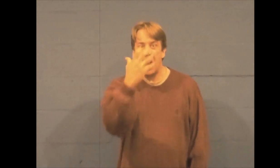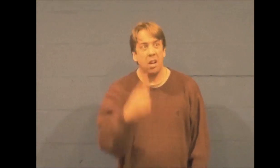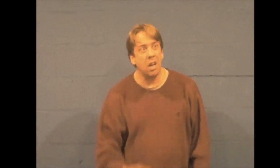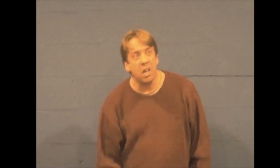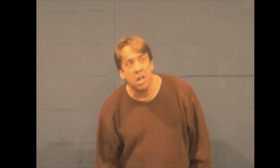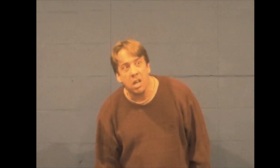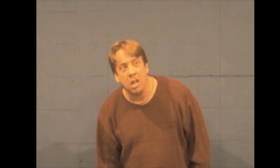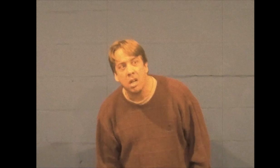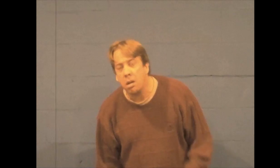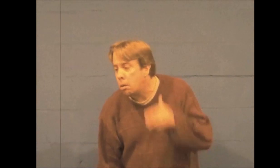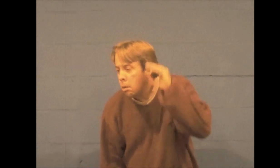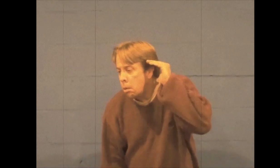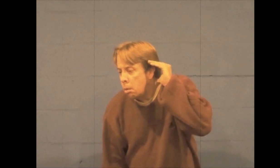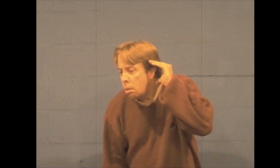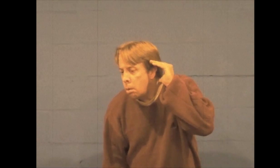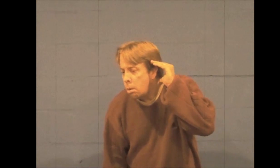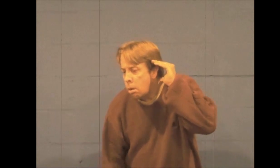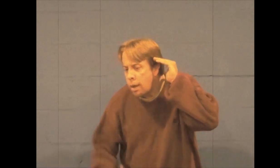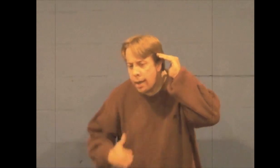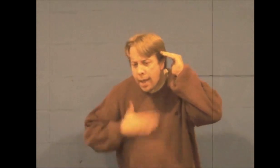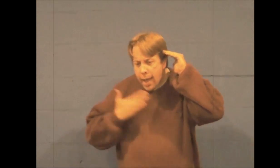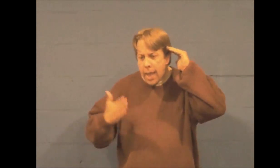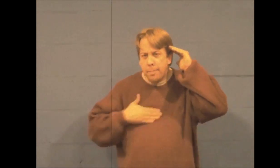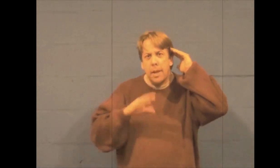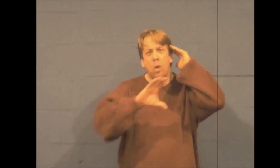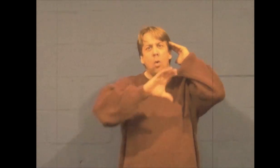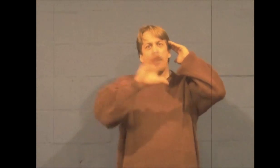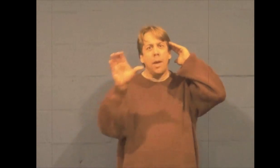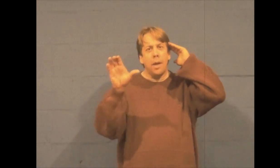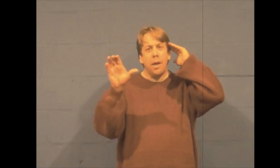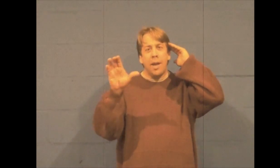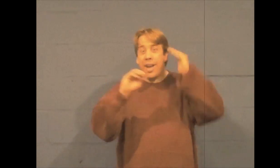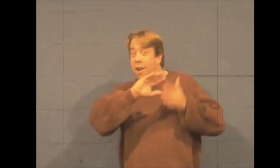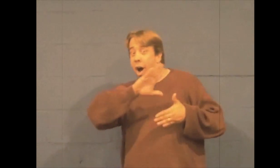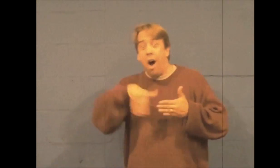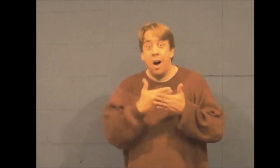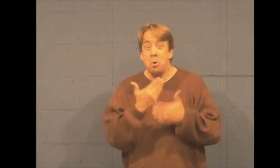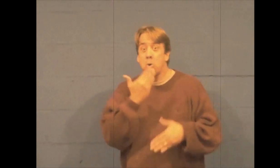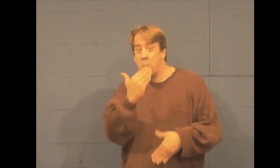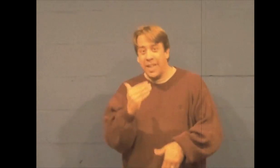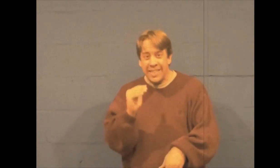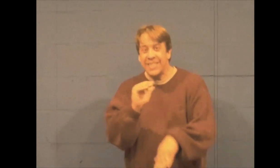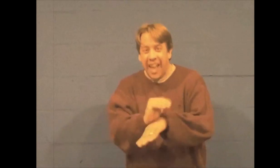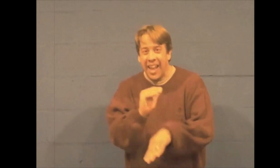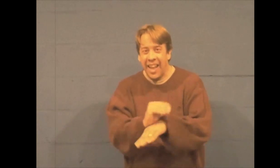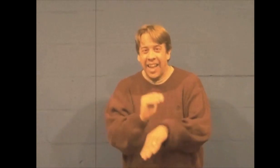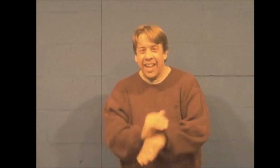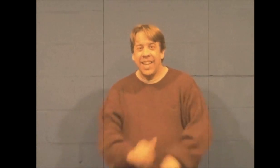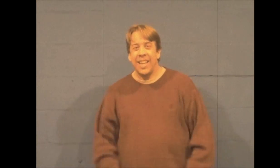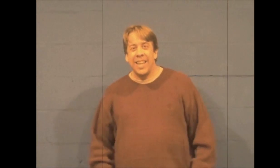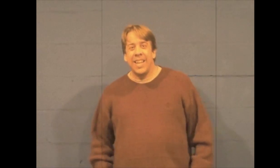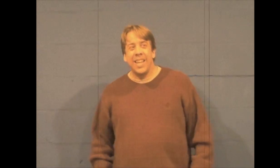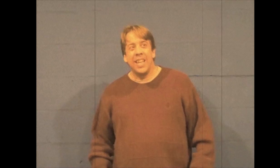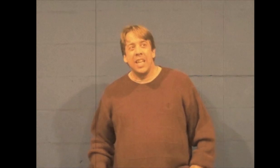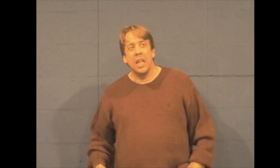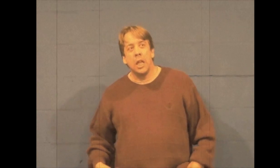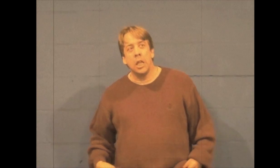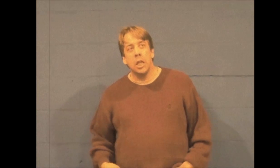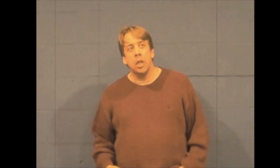And then I heard him yell something. Merry Christmas, and to all a good night.